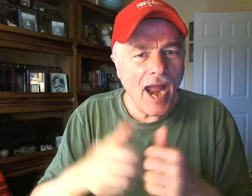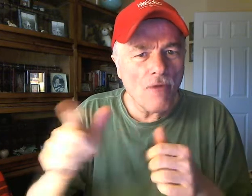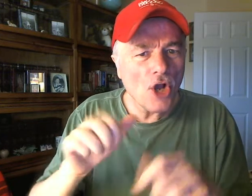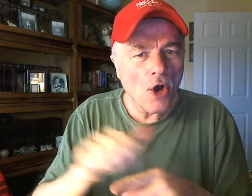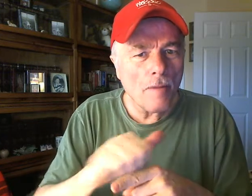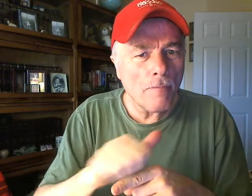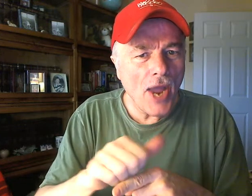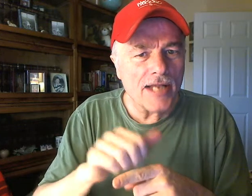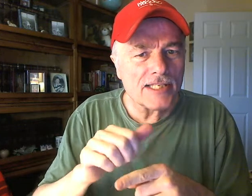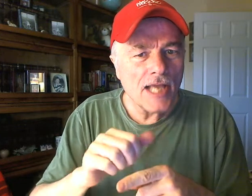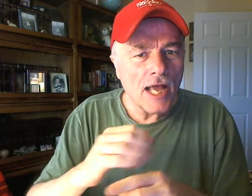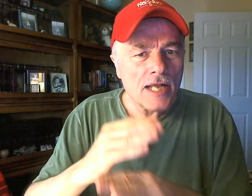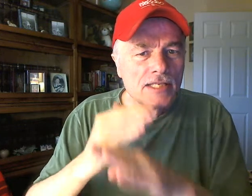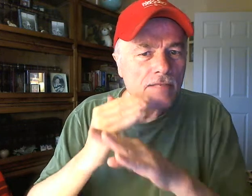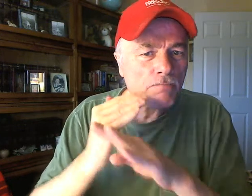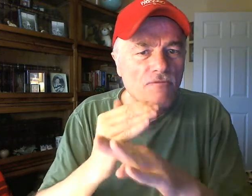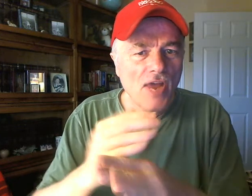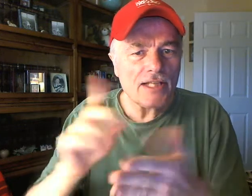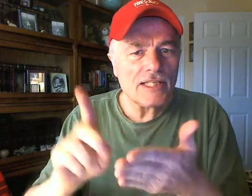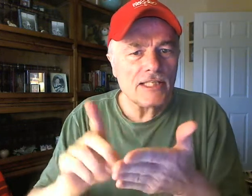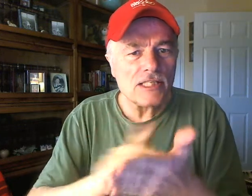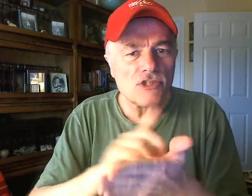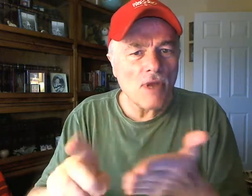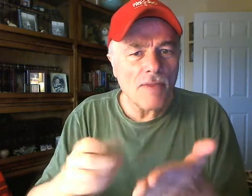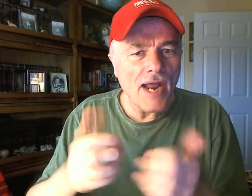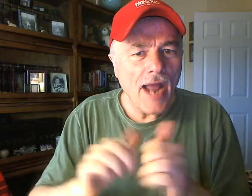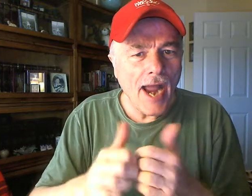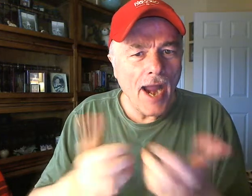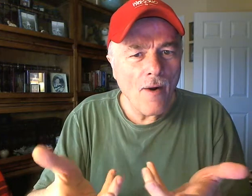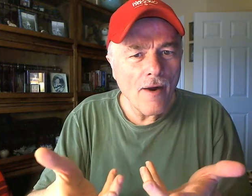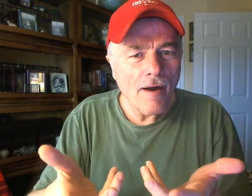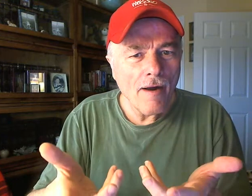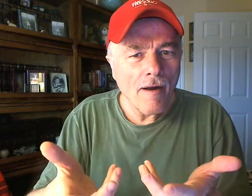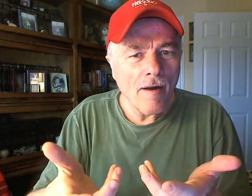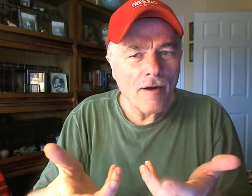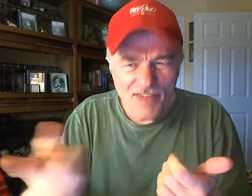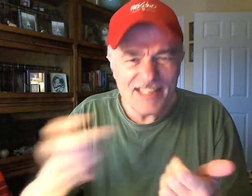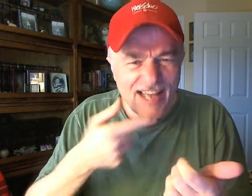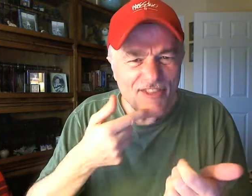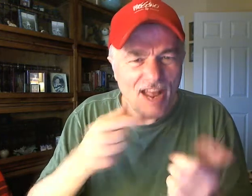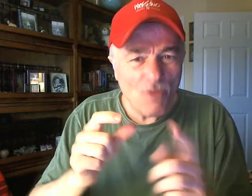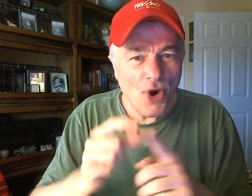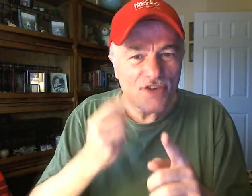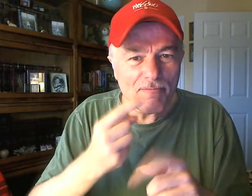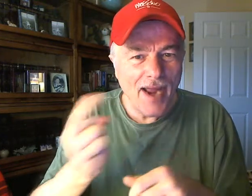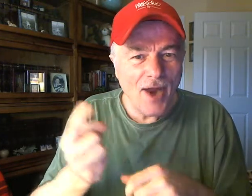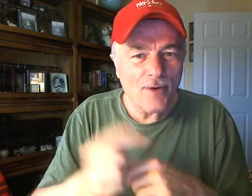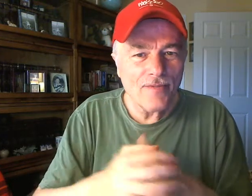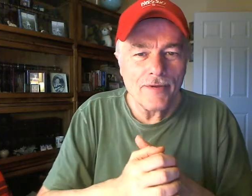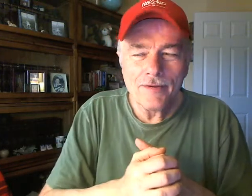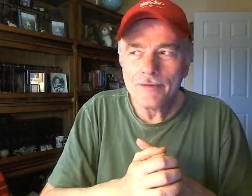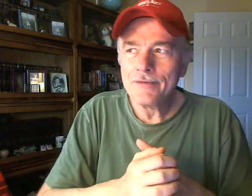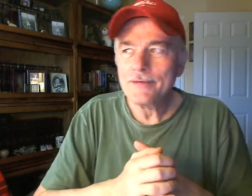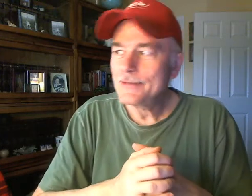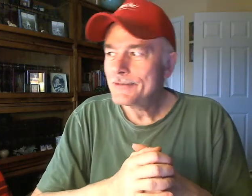they go to parties prevent discriminating, huh? They say they're the word of mouth.